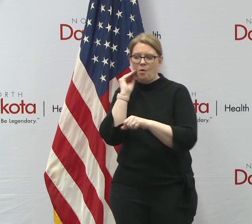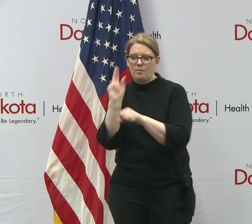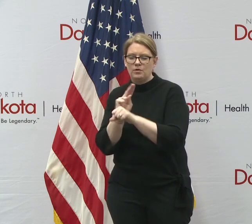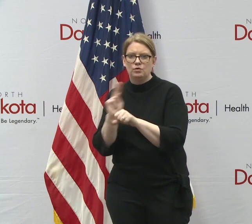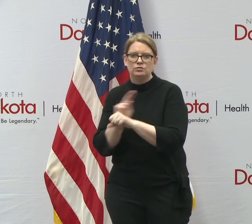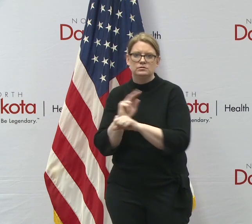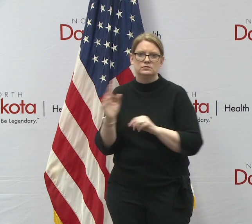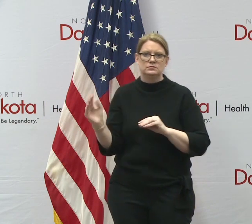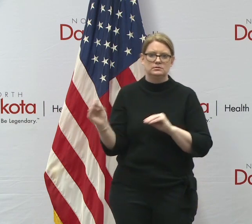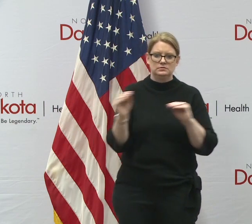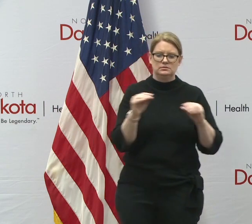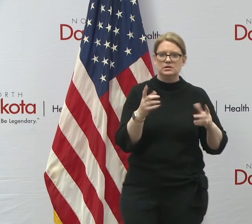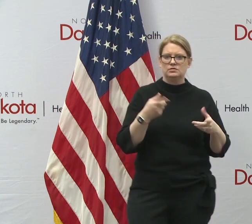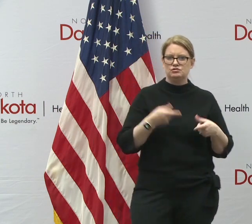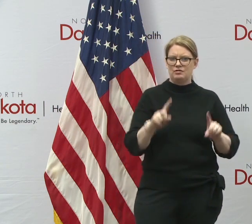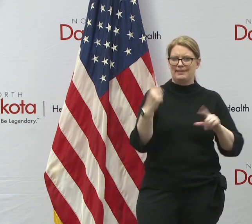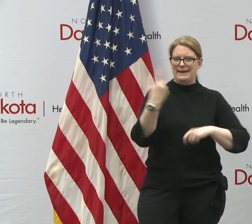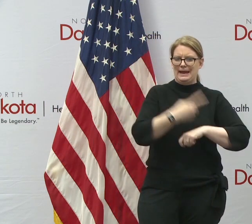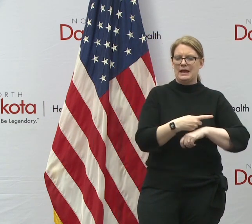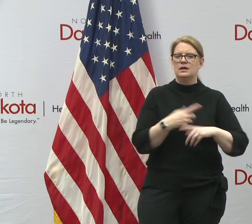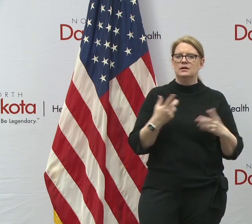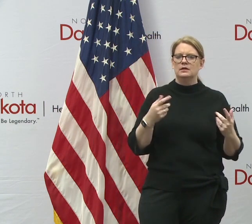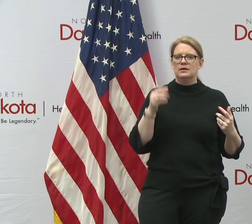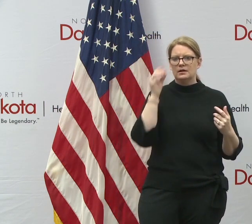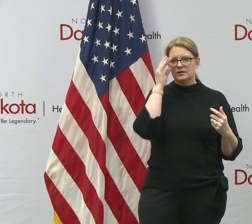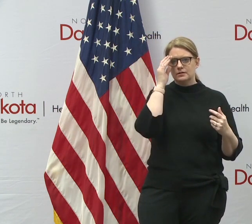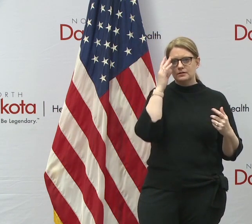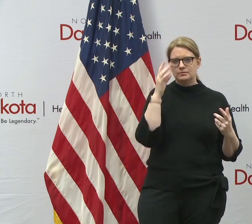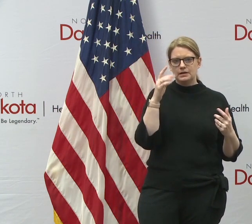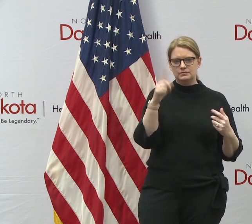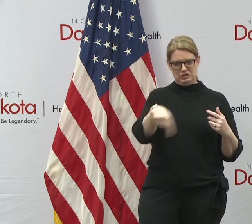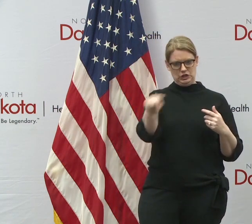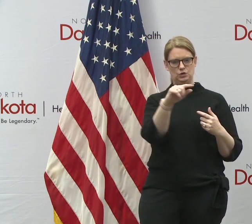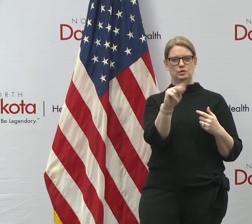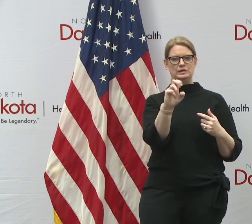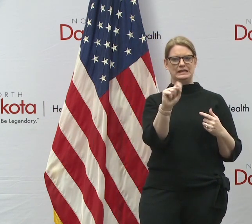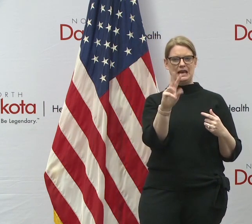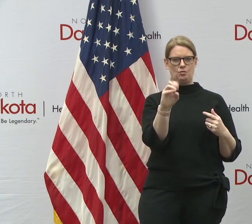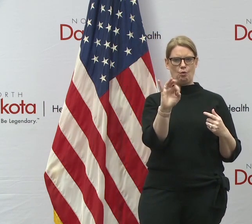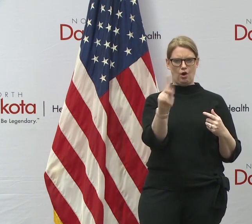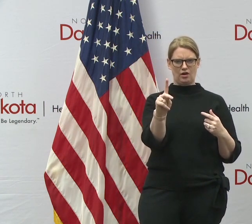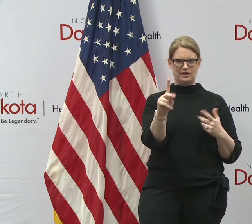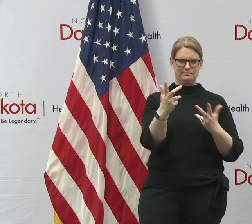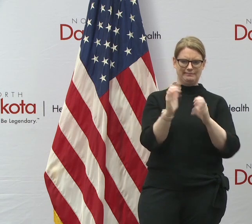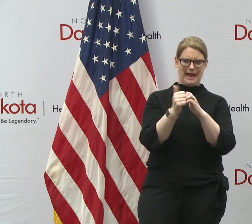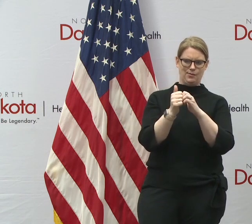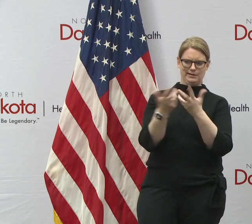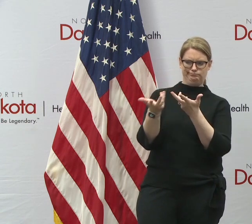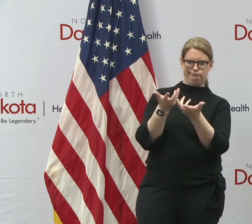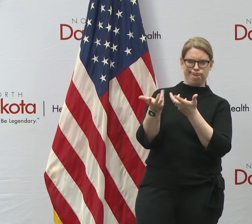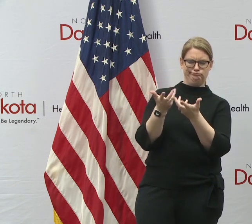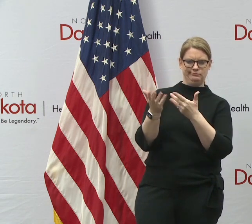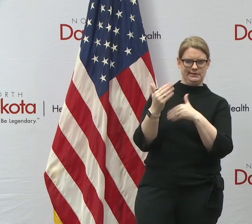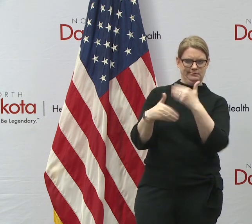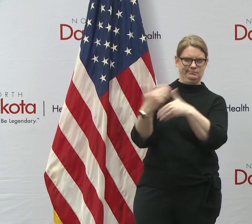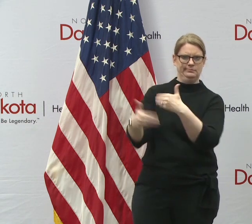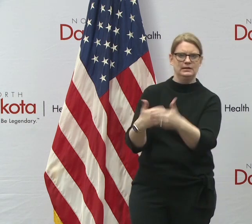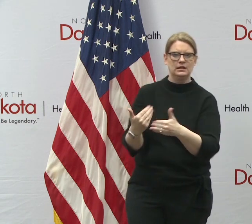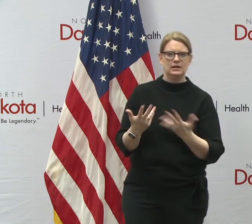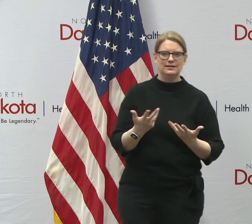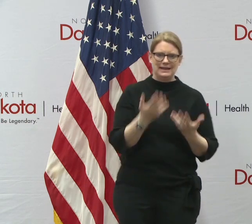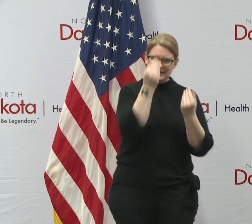to during the day. But anybody that understands network traffic knows that there is the data associated